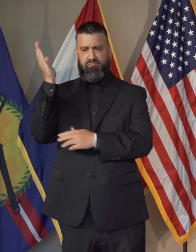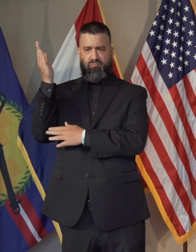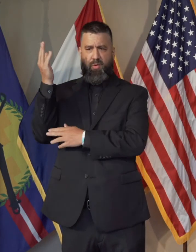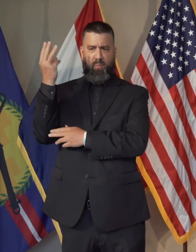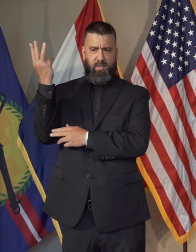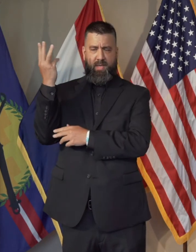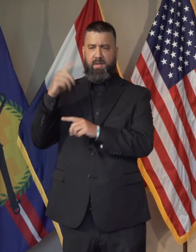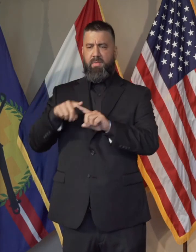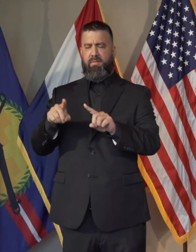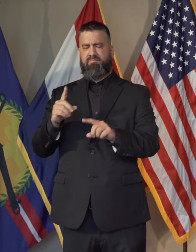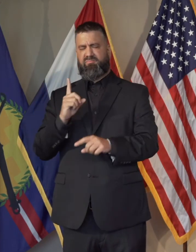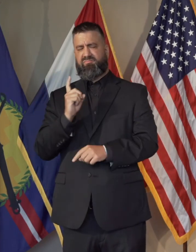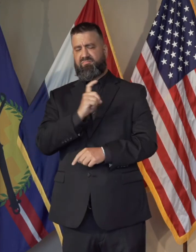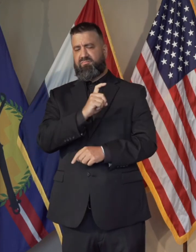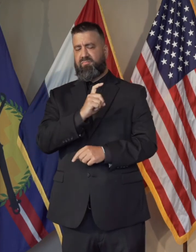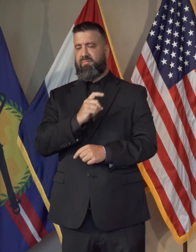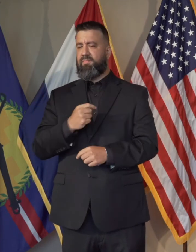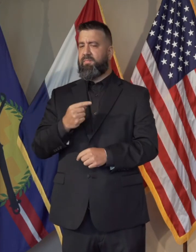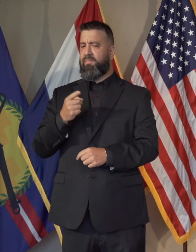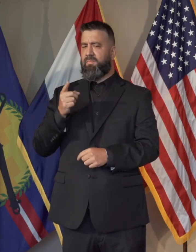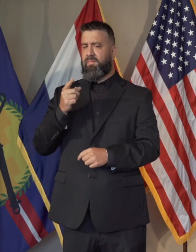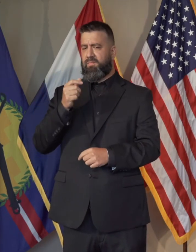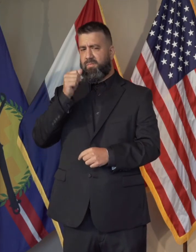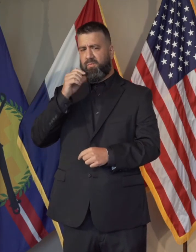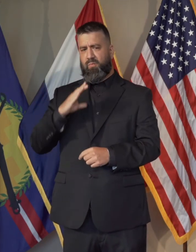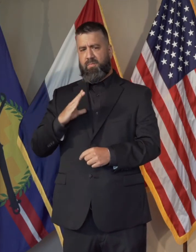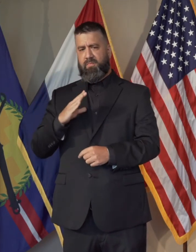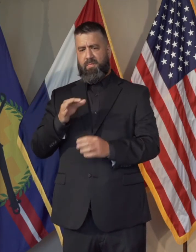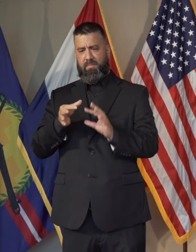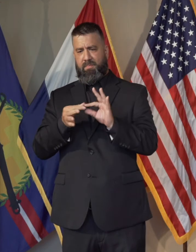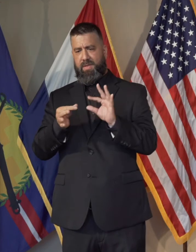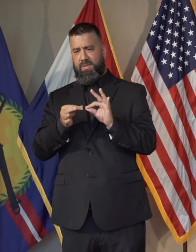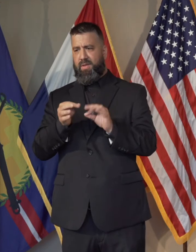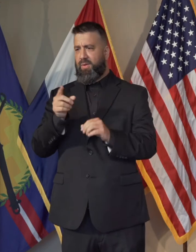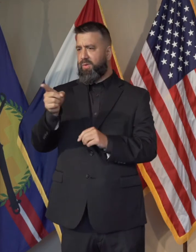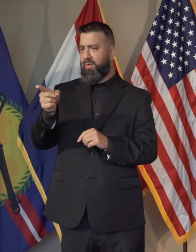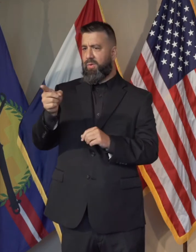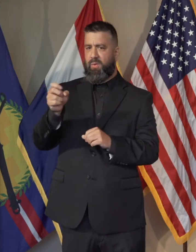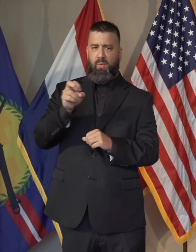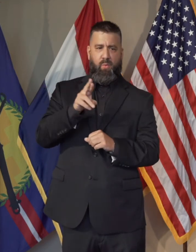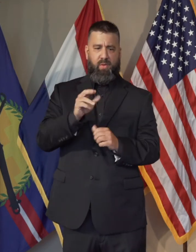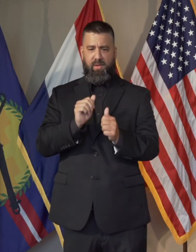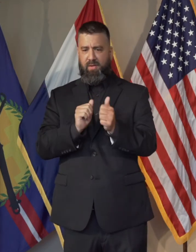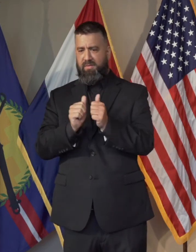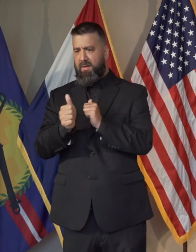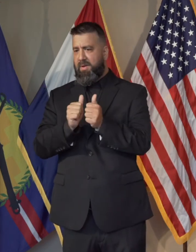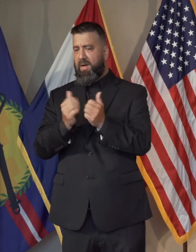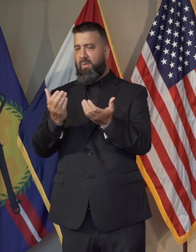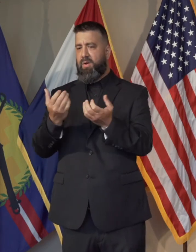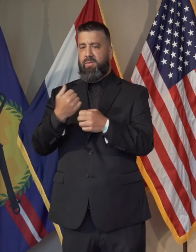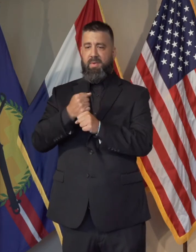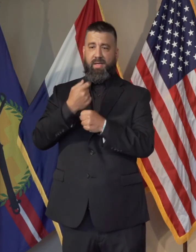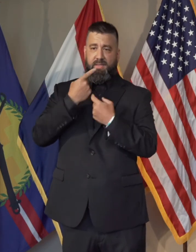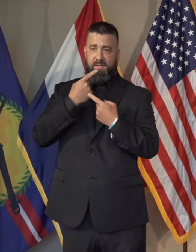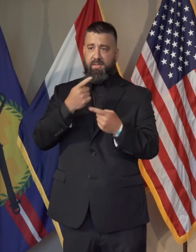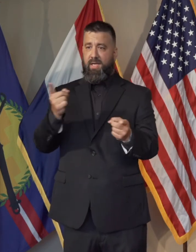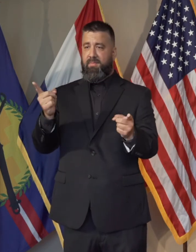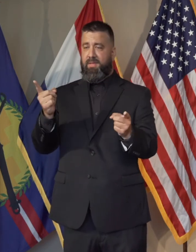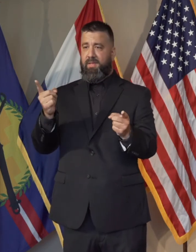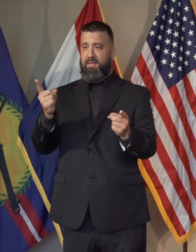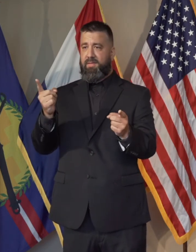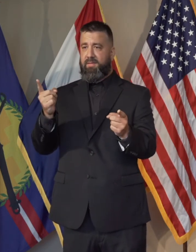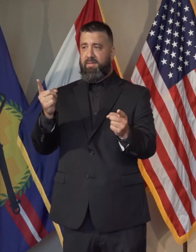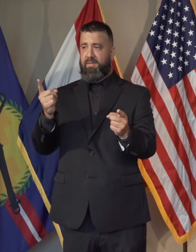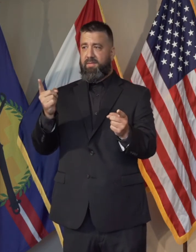question. She mentioned to me that either you or your campaign wanted her to make a statement decrying an ad